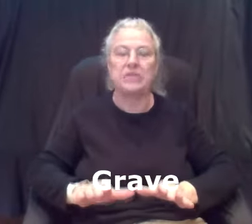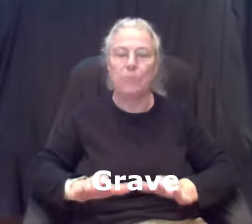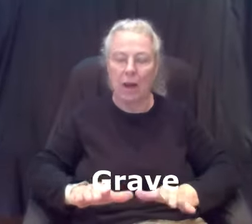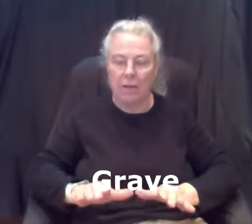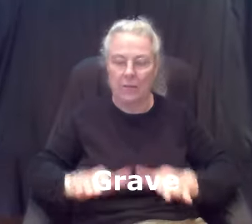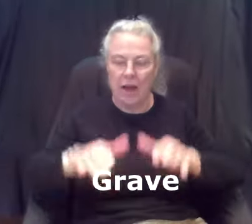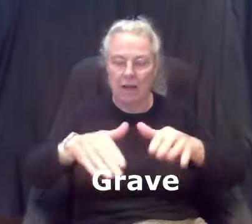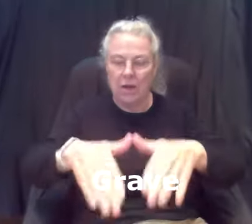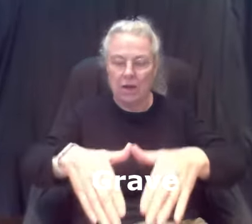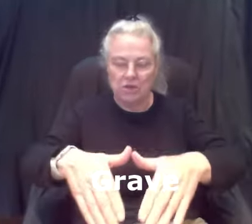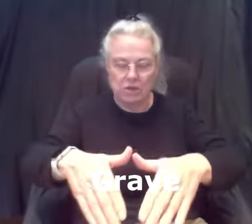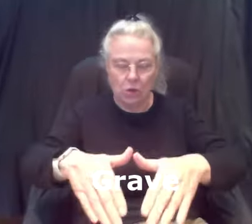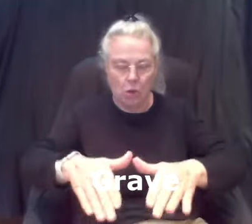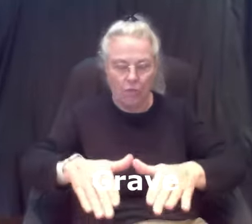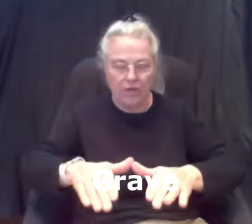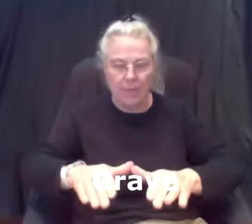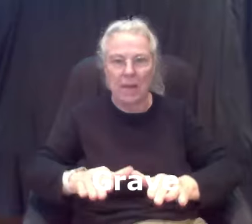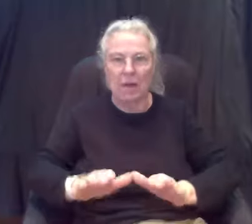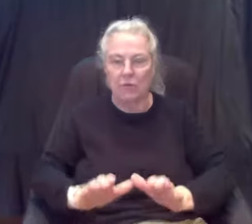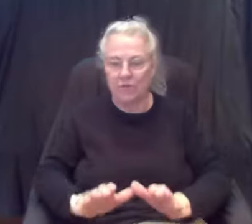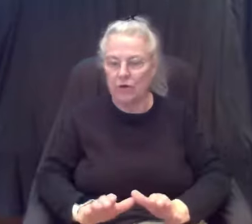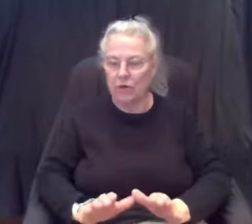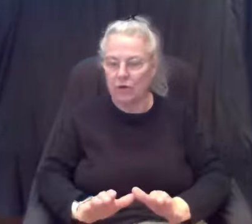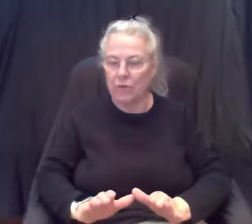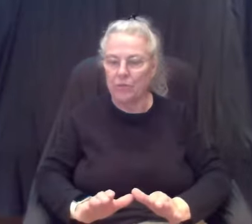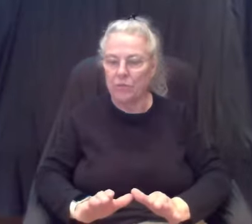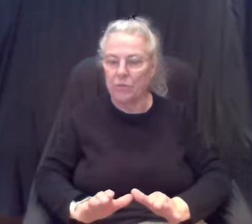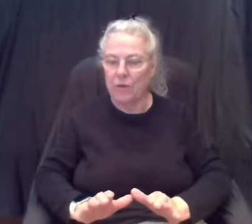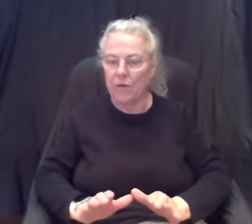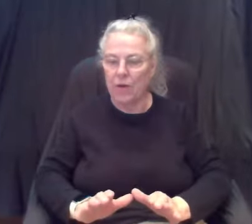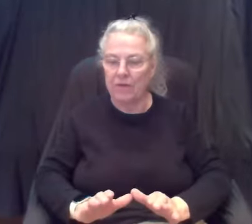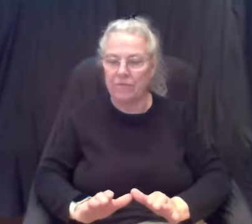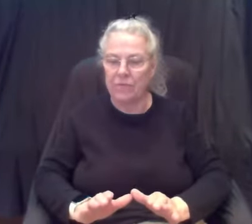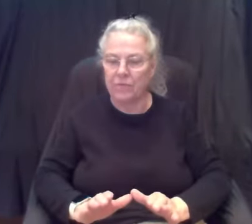palm down. Just go over that mound of dirt. Grave.